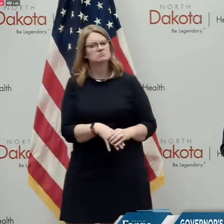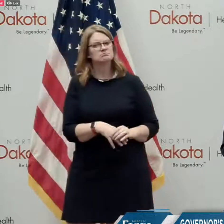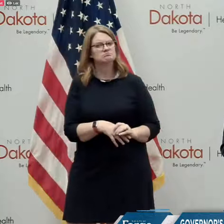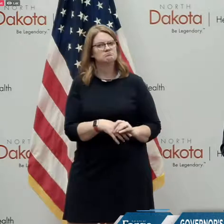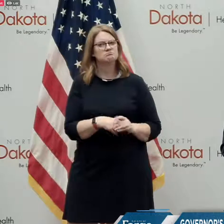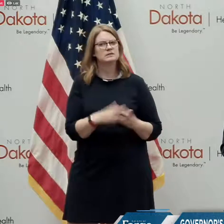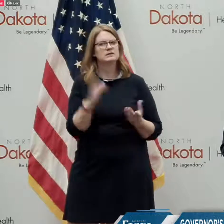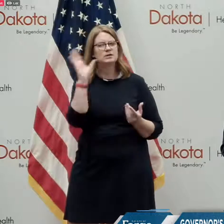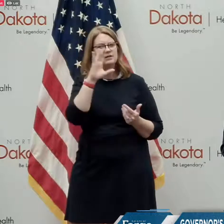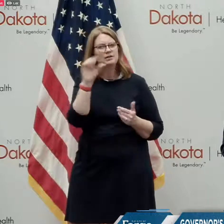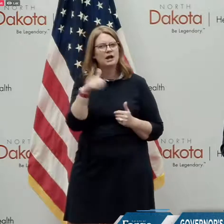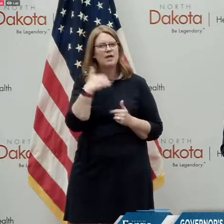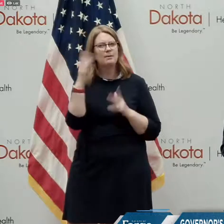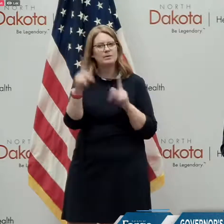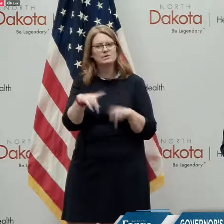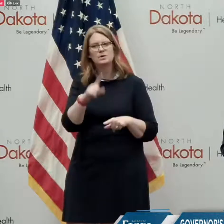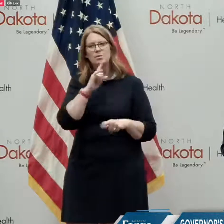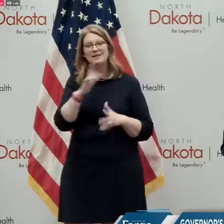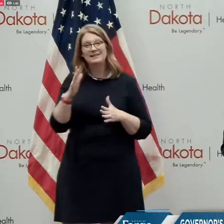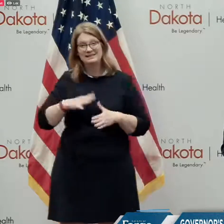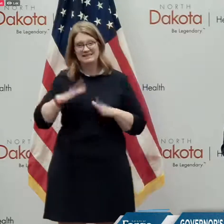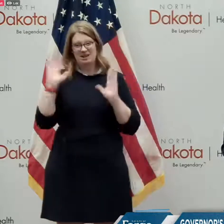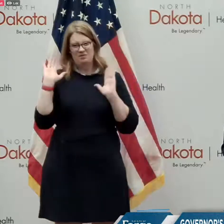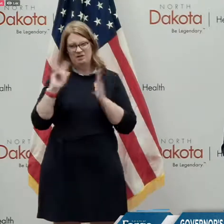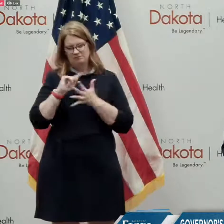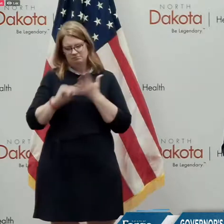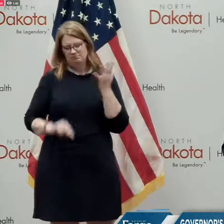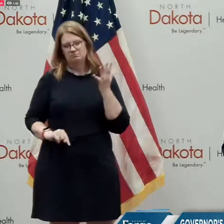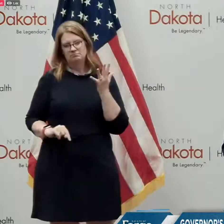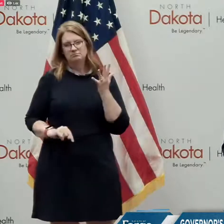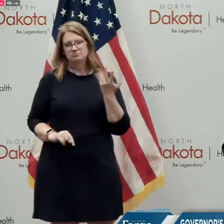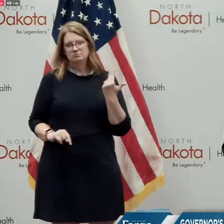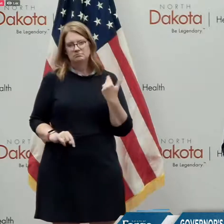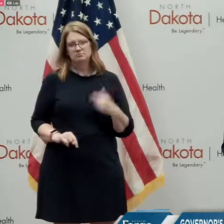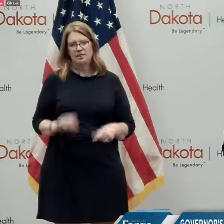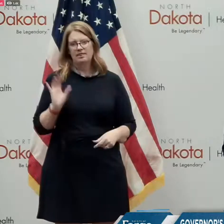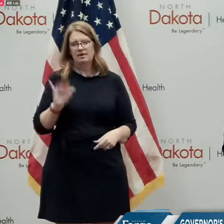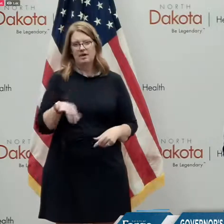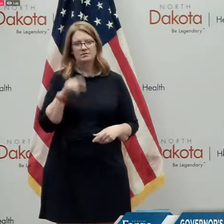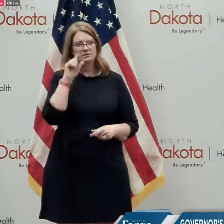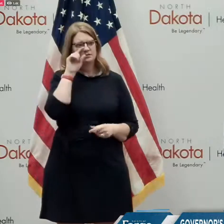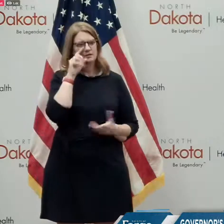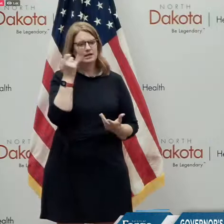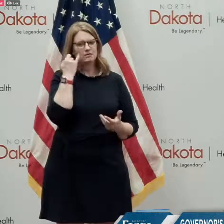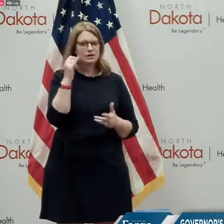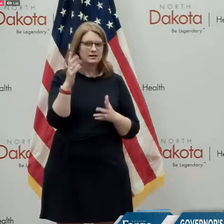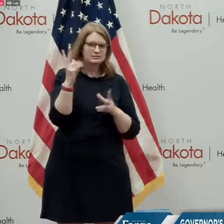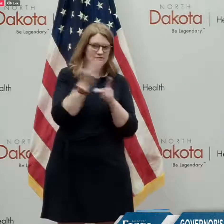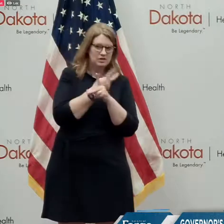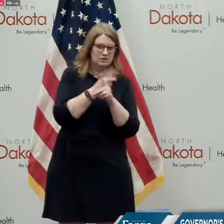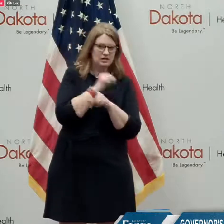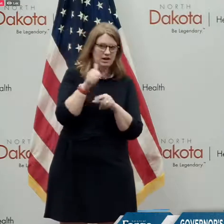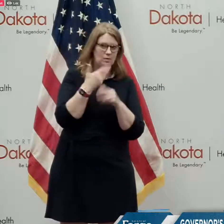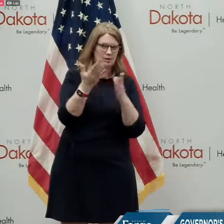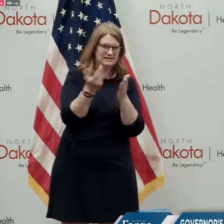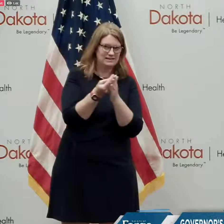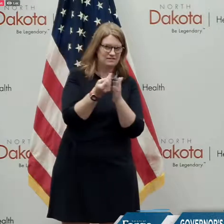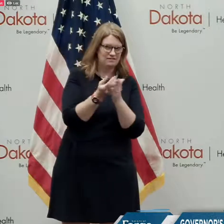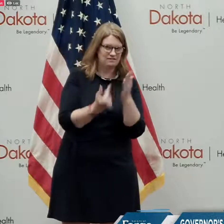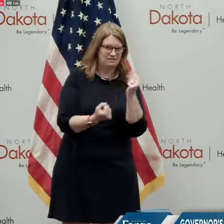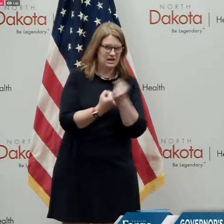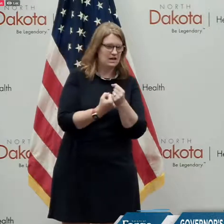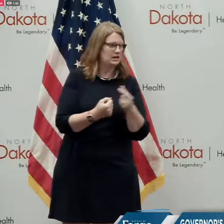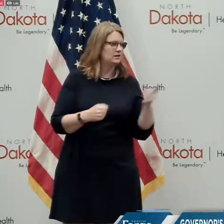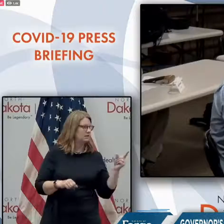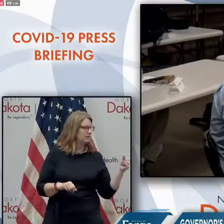that would be willing to make kind of sacrifices, that's what the challenges we're up against right now, unless we can find other funding sources. Jeremy?